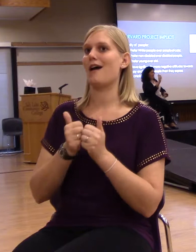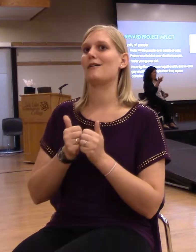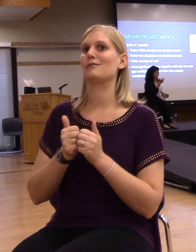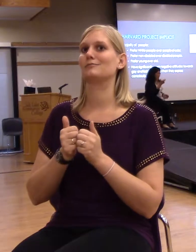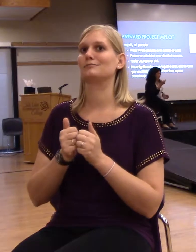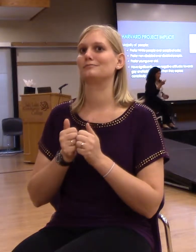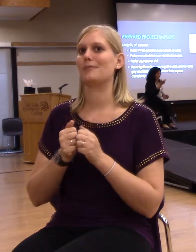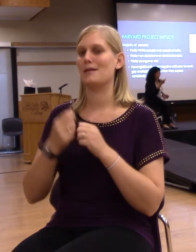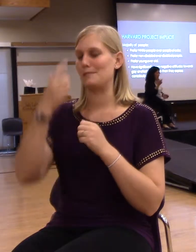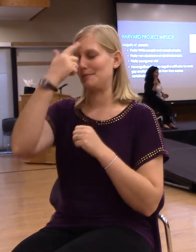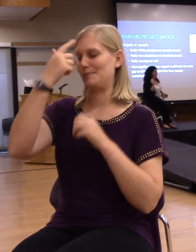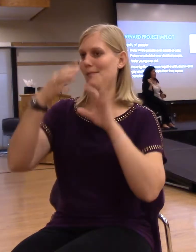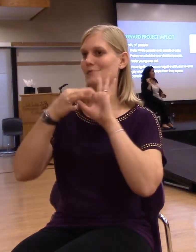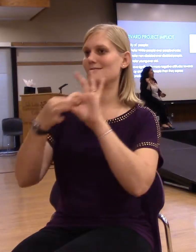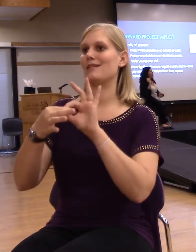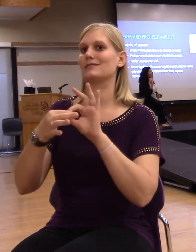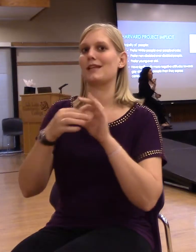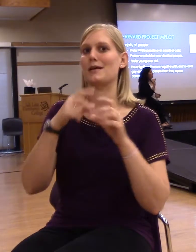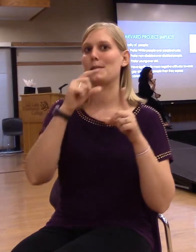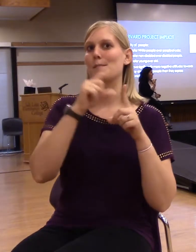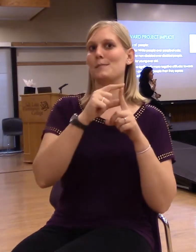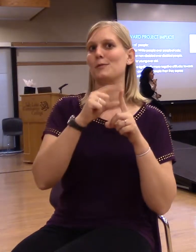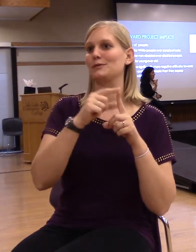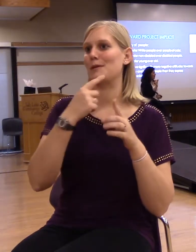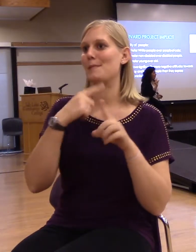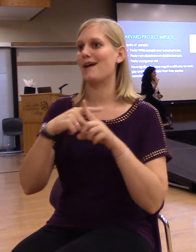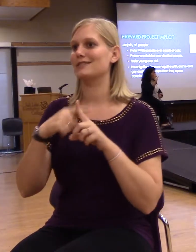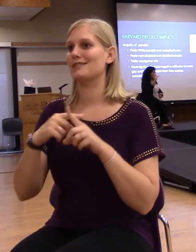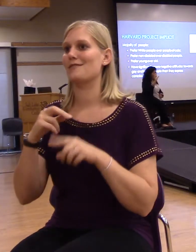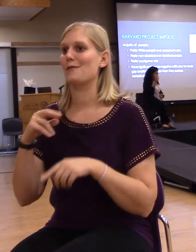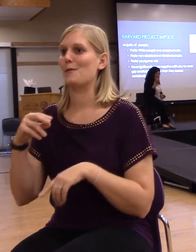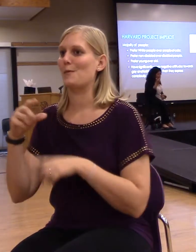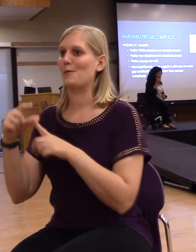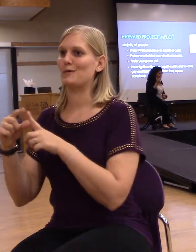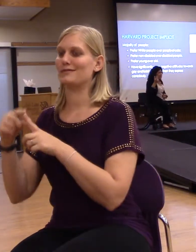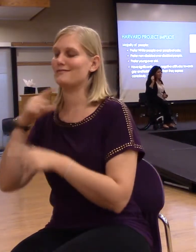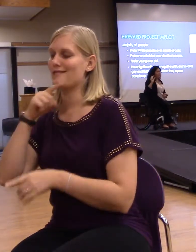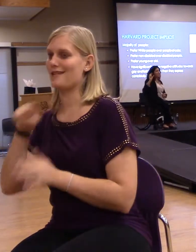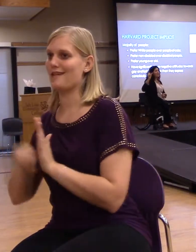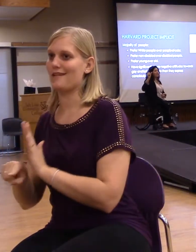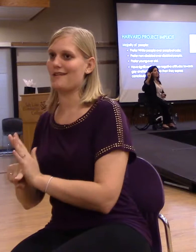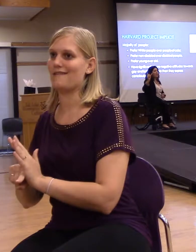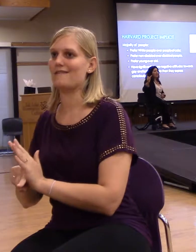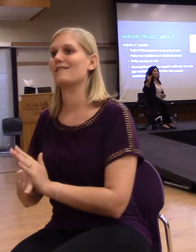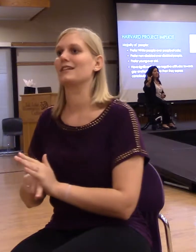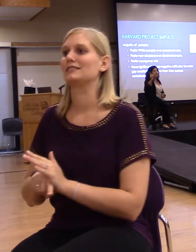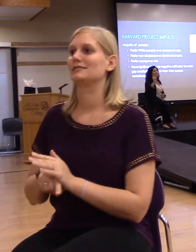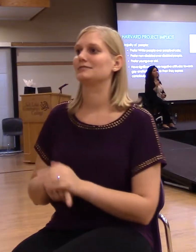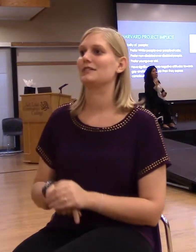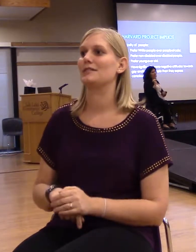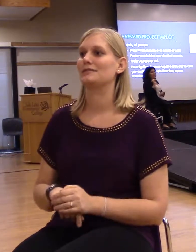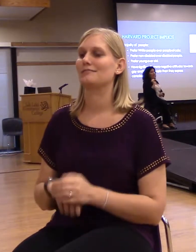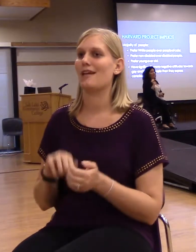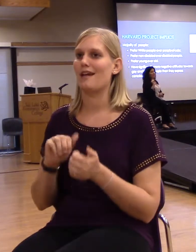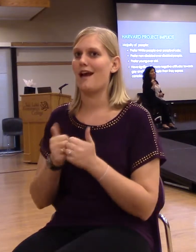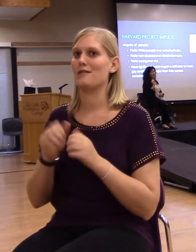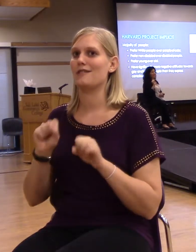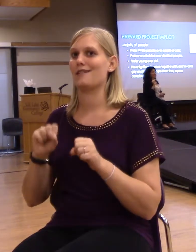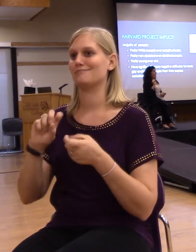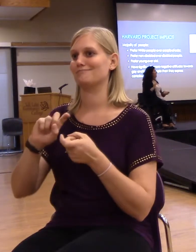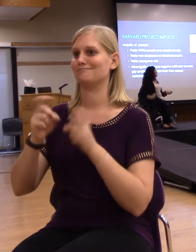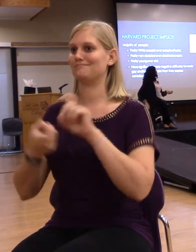they flip it, and they measure how hard it is for you then to flip that and associate the positive with the